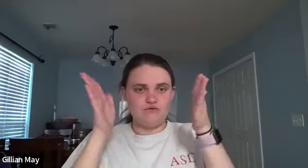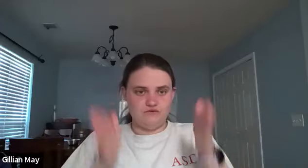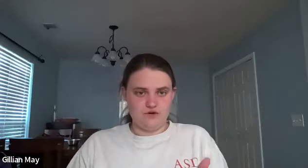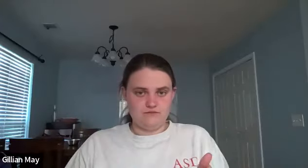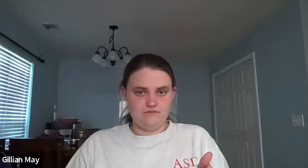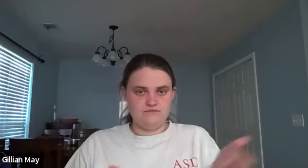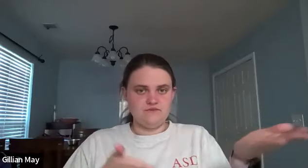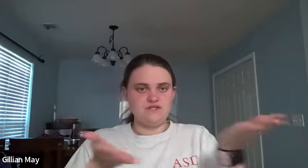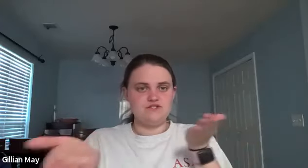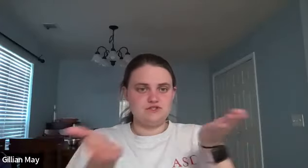Server.